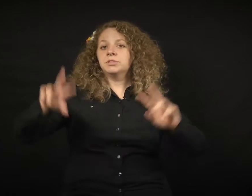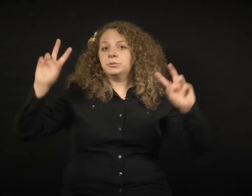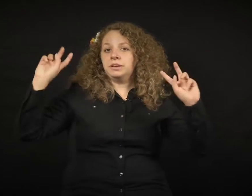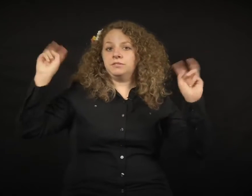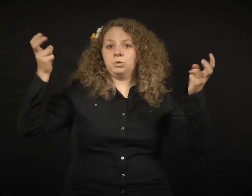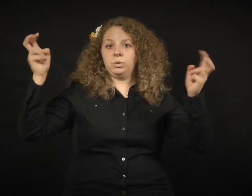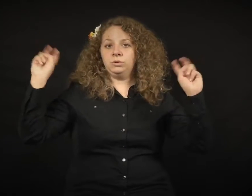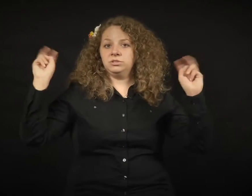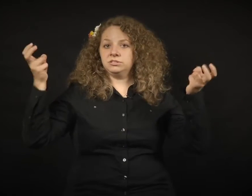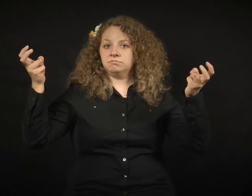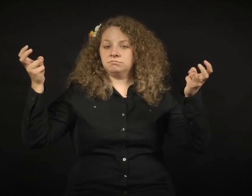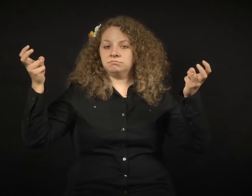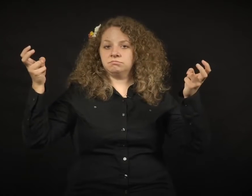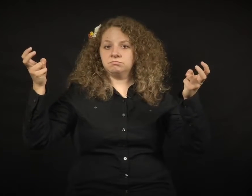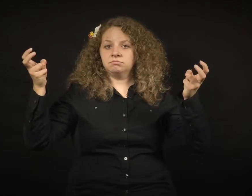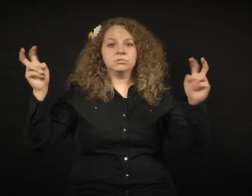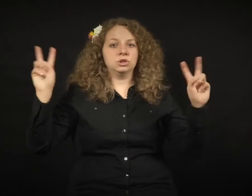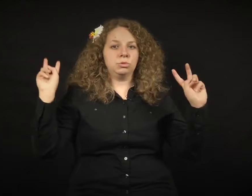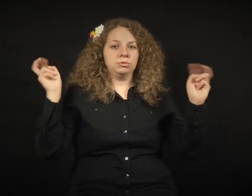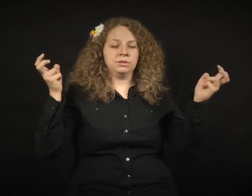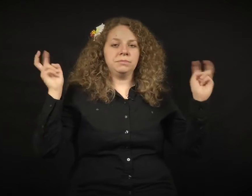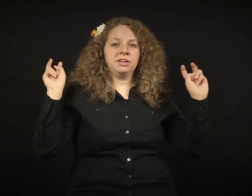then we have quote, to quote something,